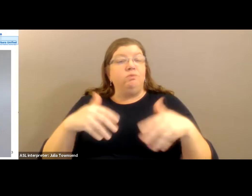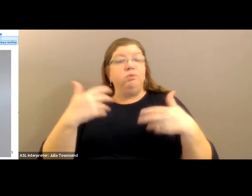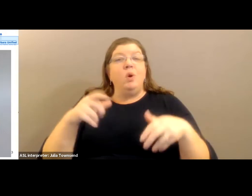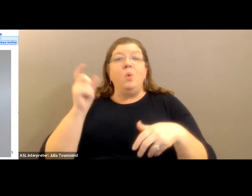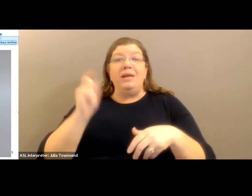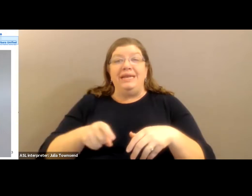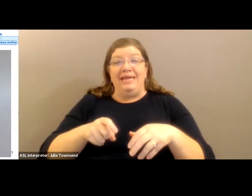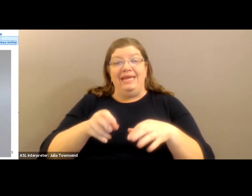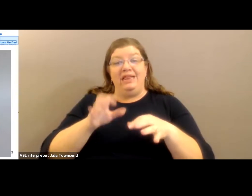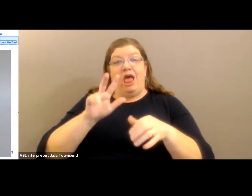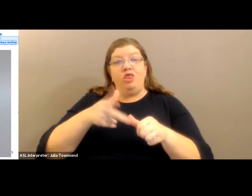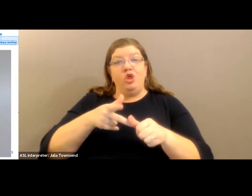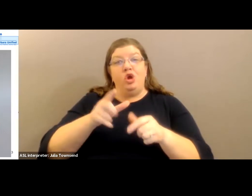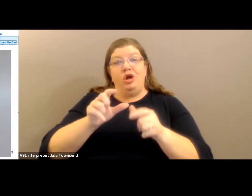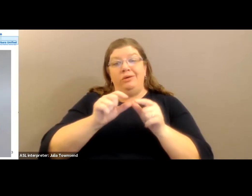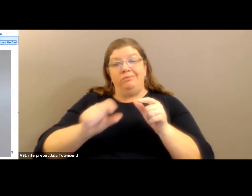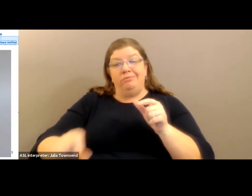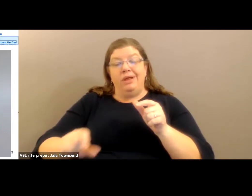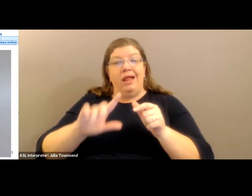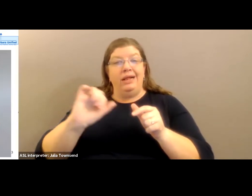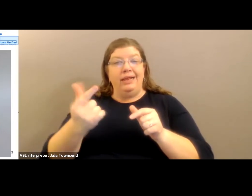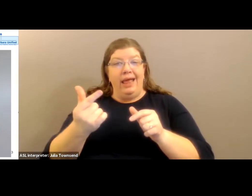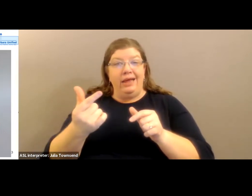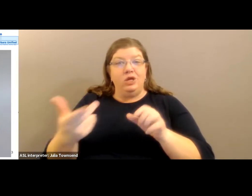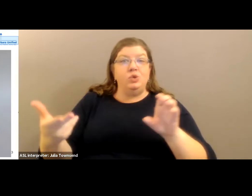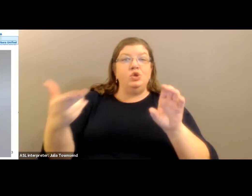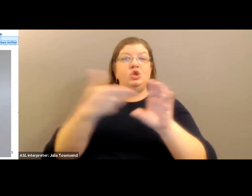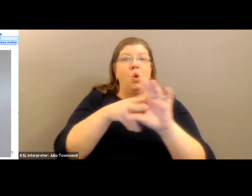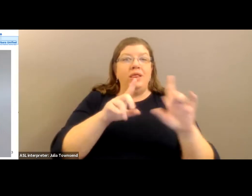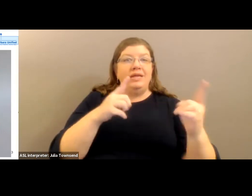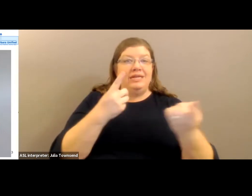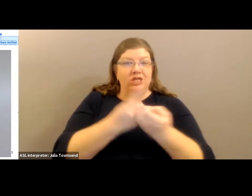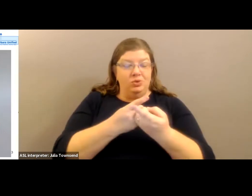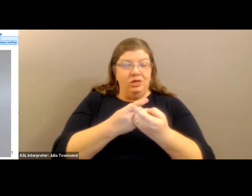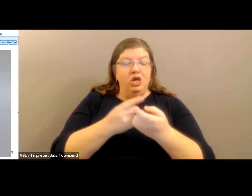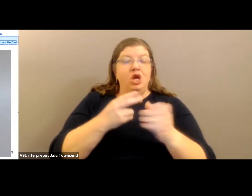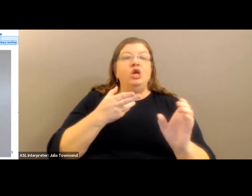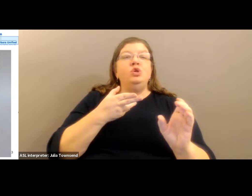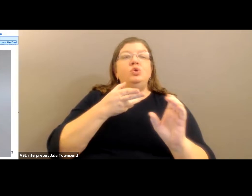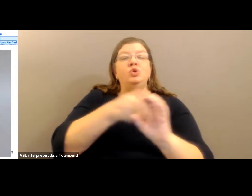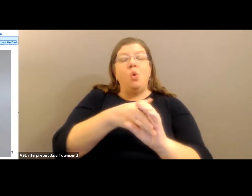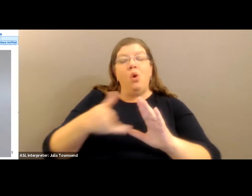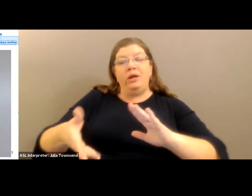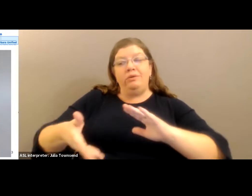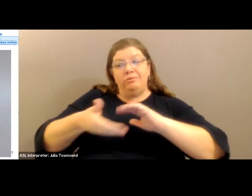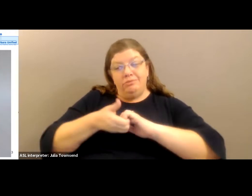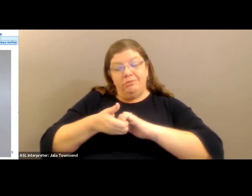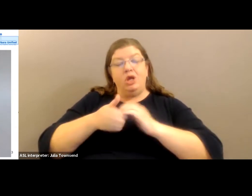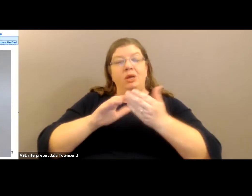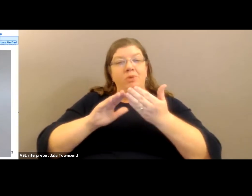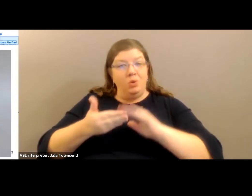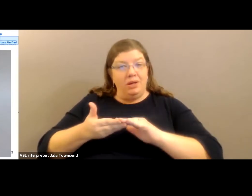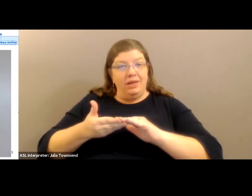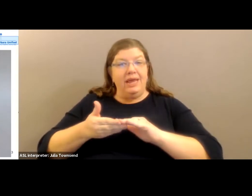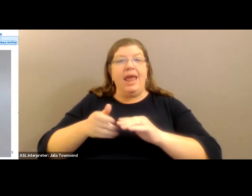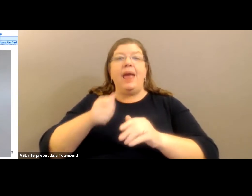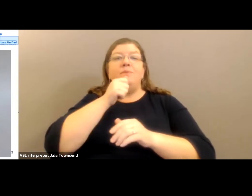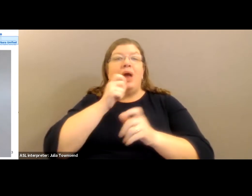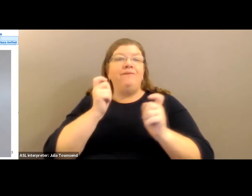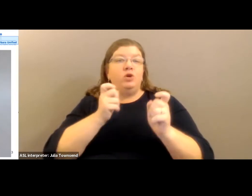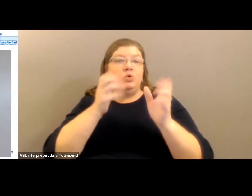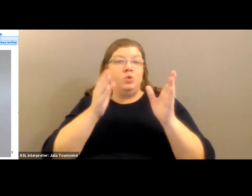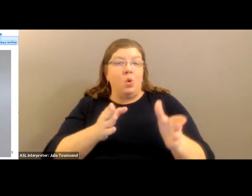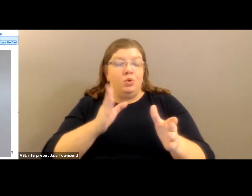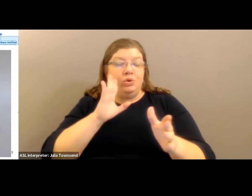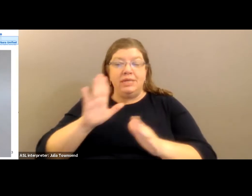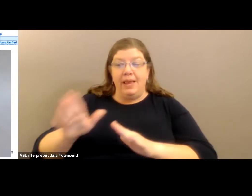leg to join the district, to join our community partners and our private donors in partnership